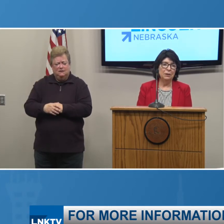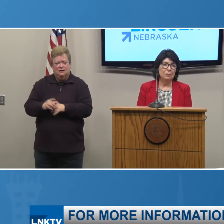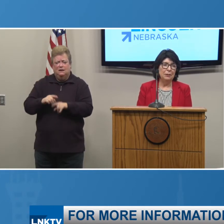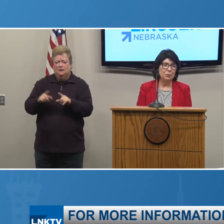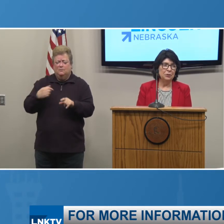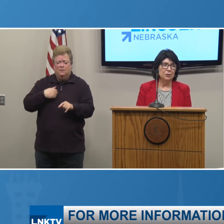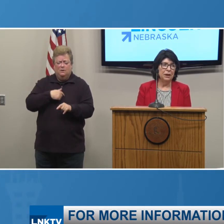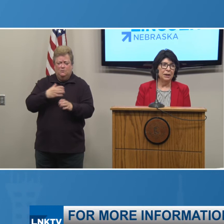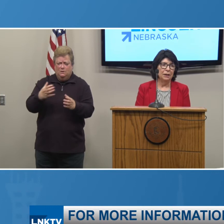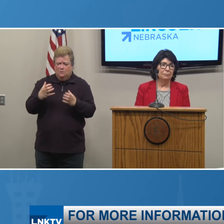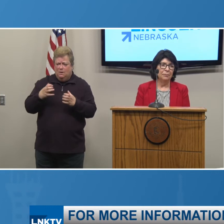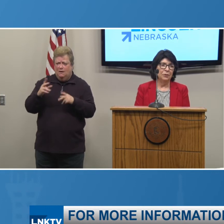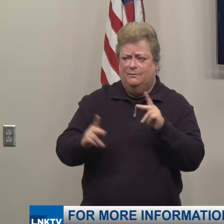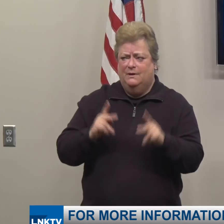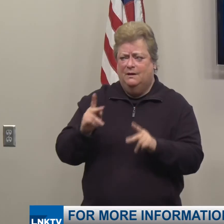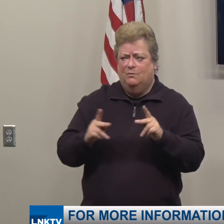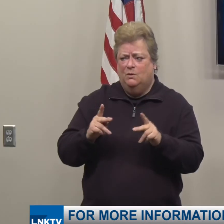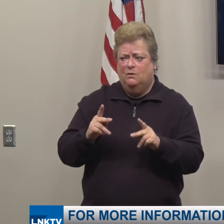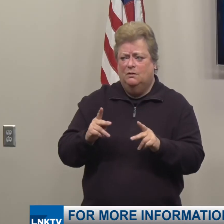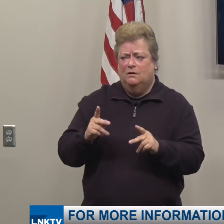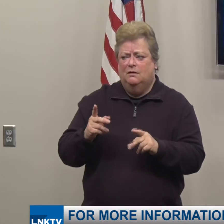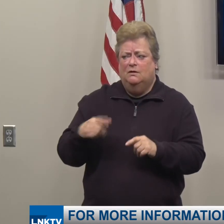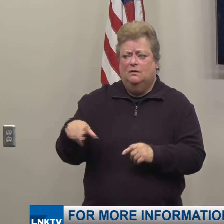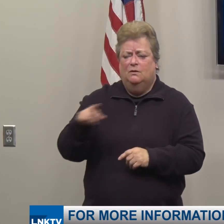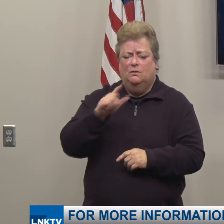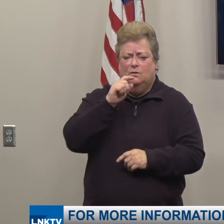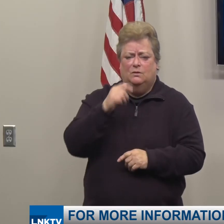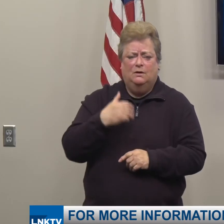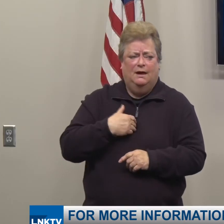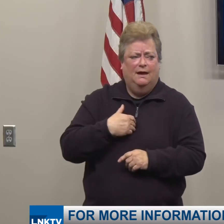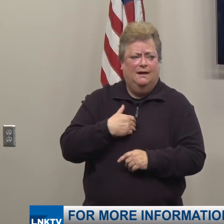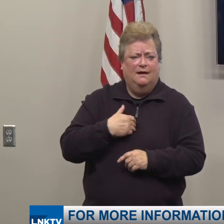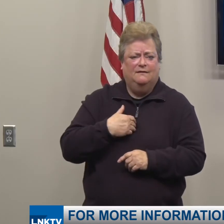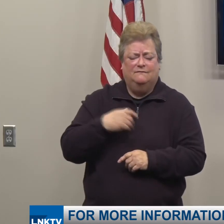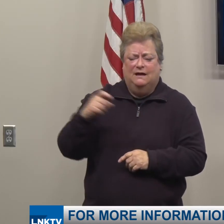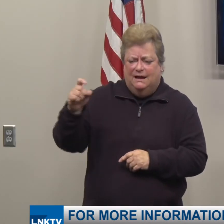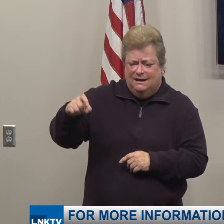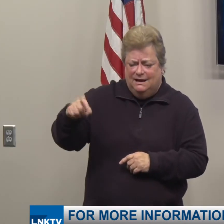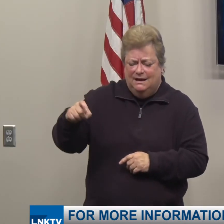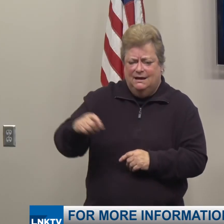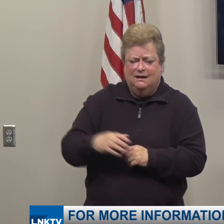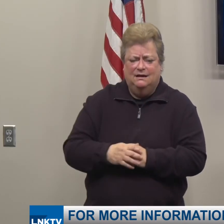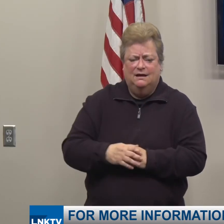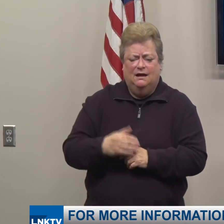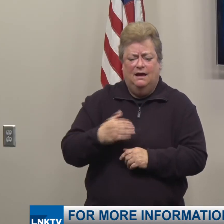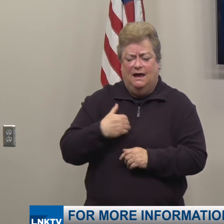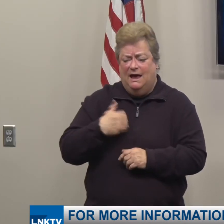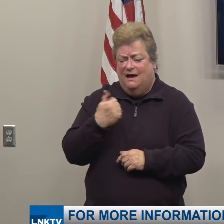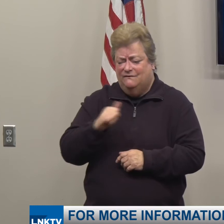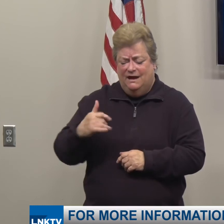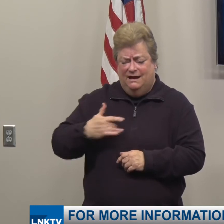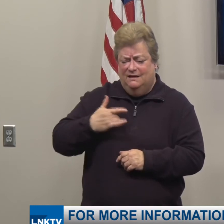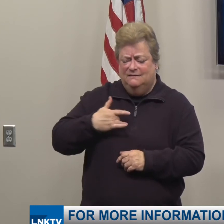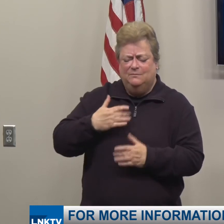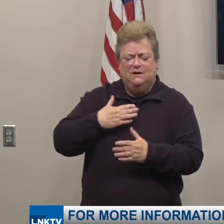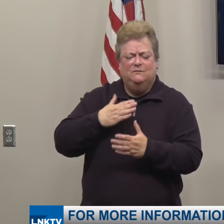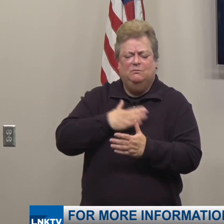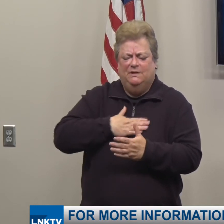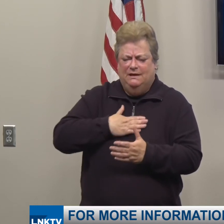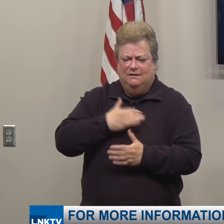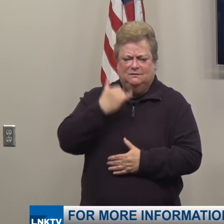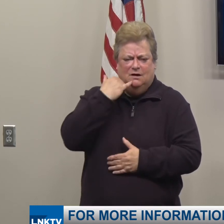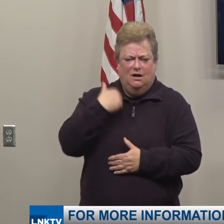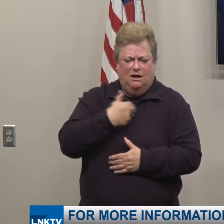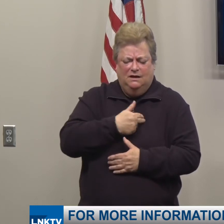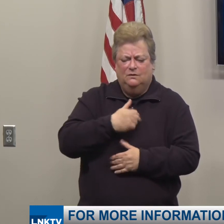But we really want people who have a need, if they're having any symptoms, to please call us and